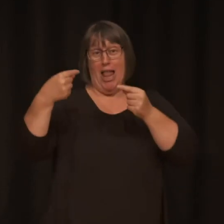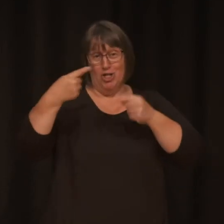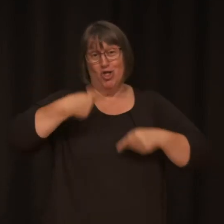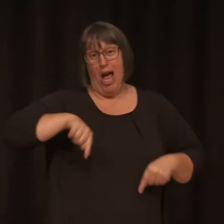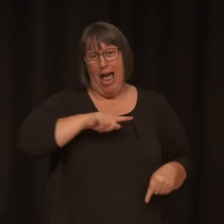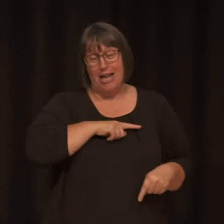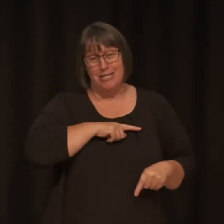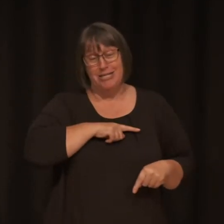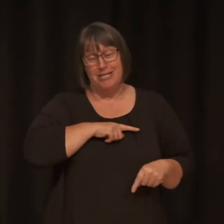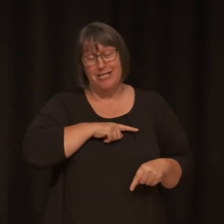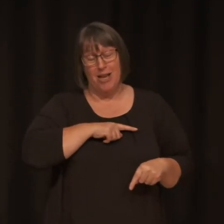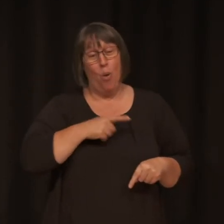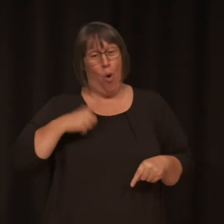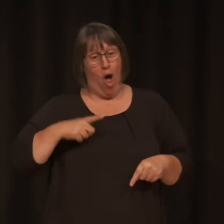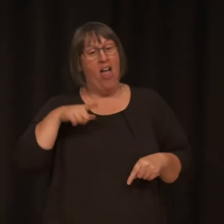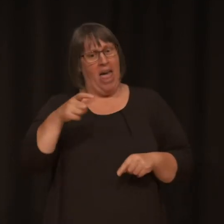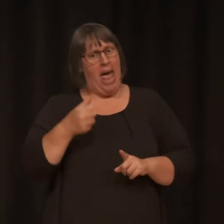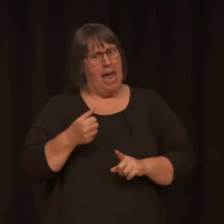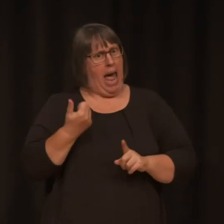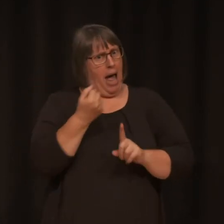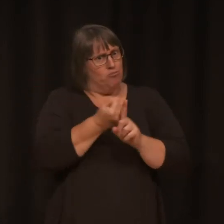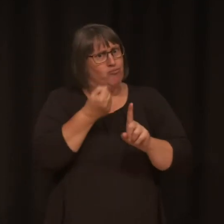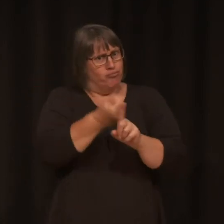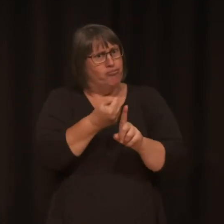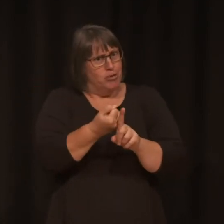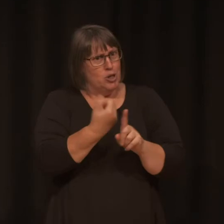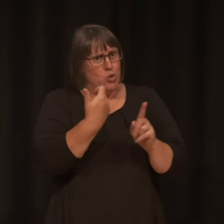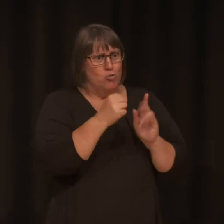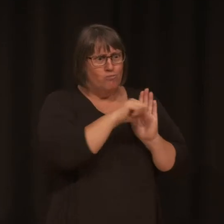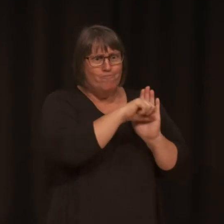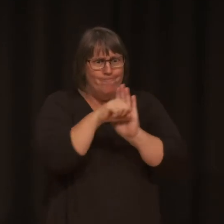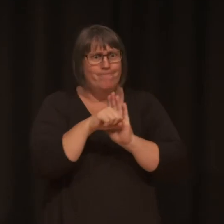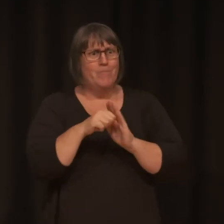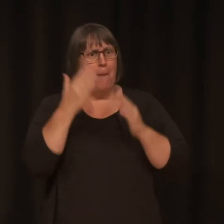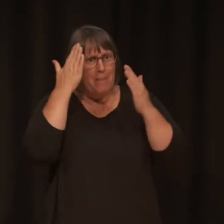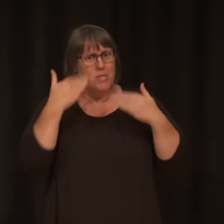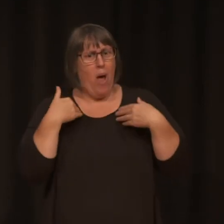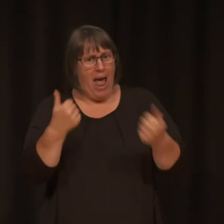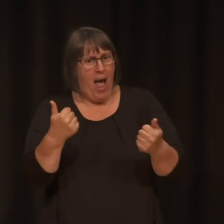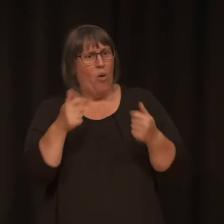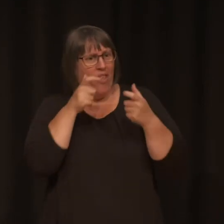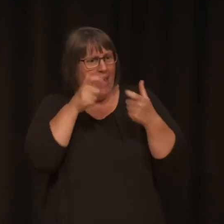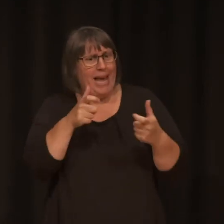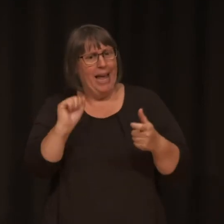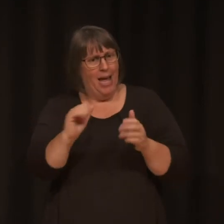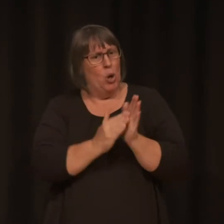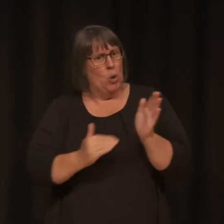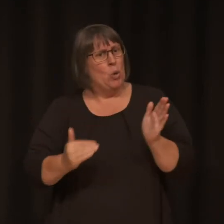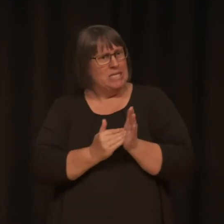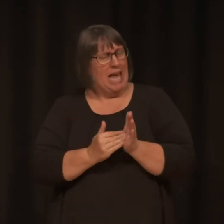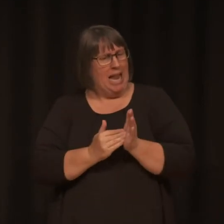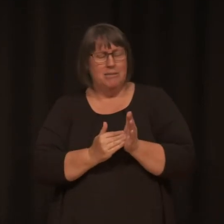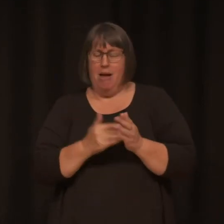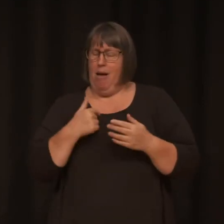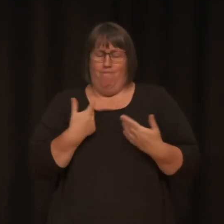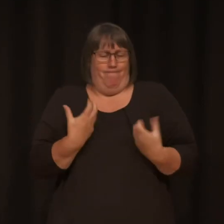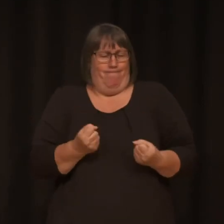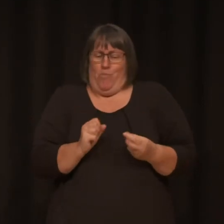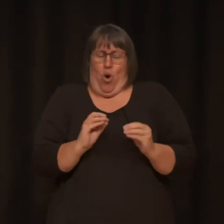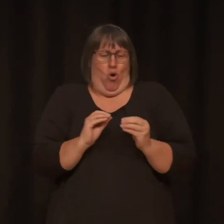to advocate on behalf of all New Zealanders and their access to mental health care. I have absolutely no